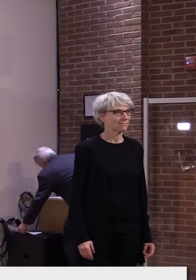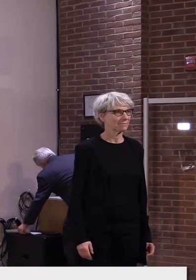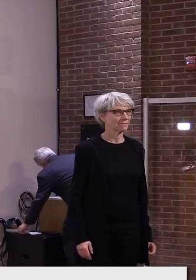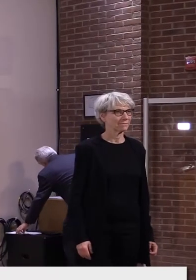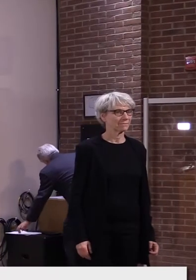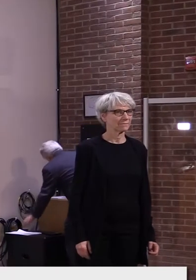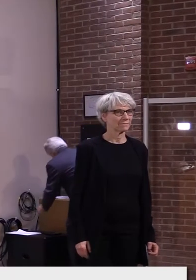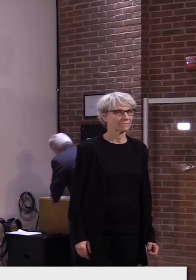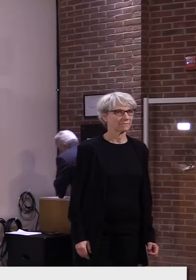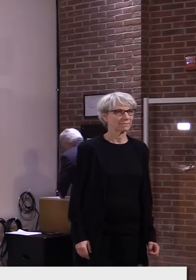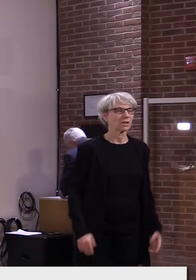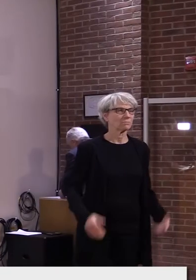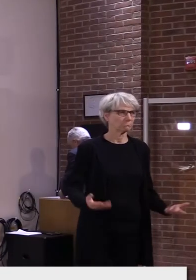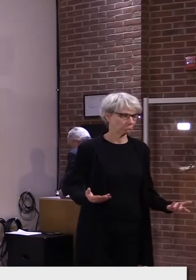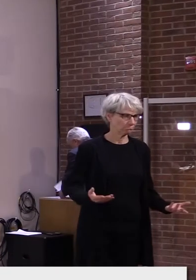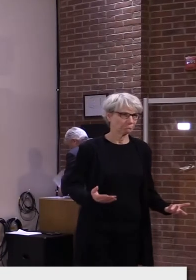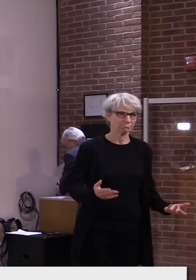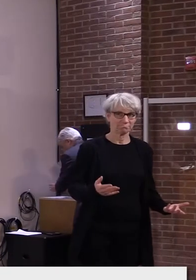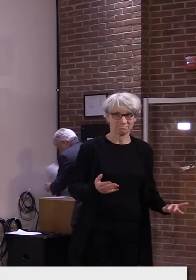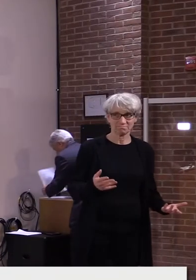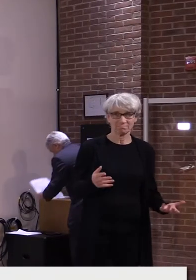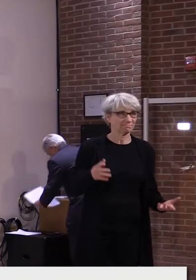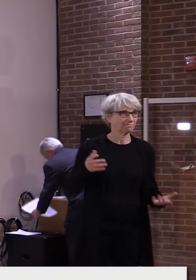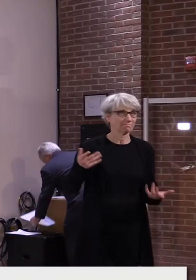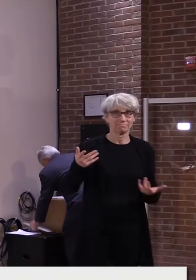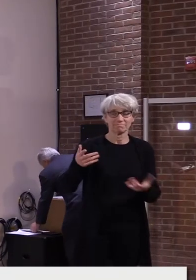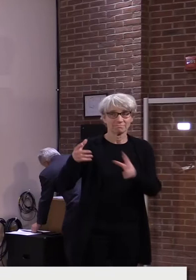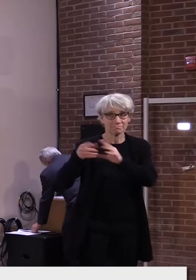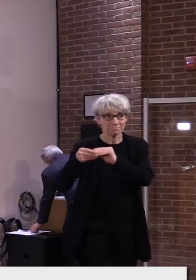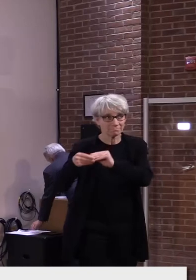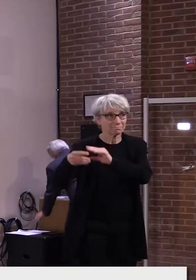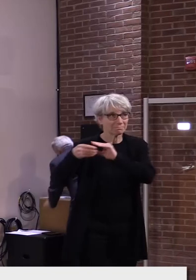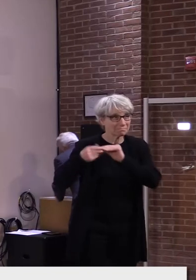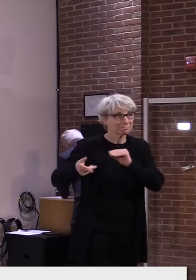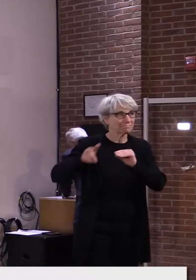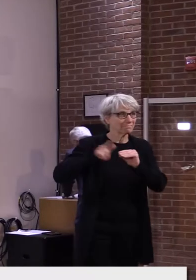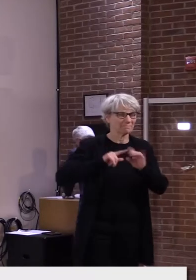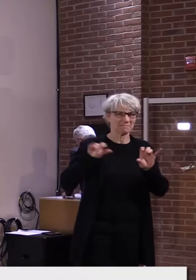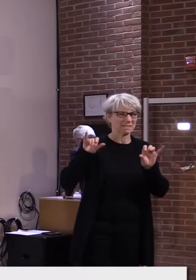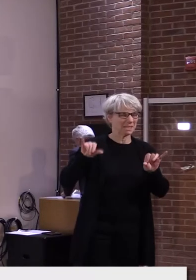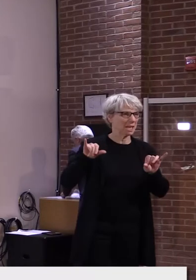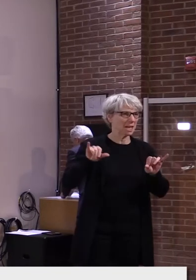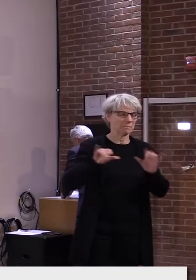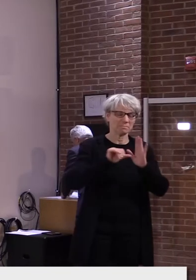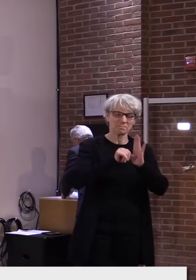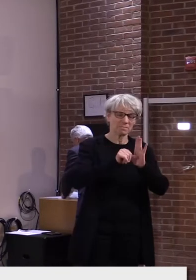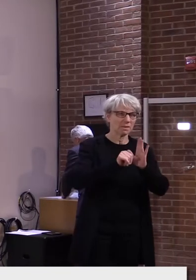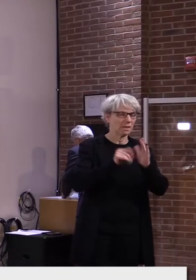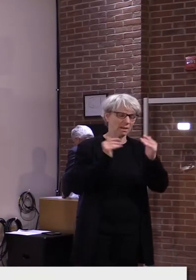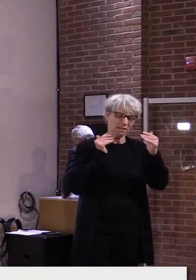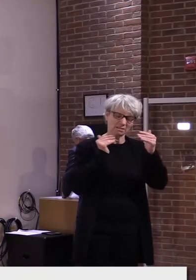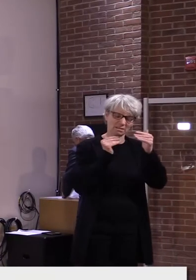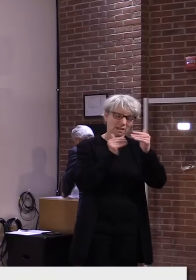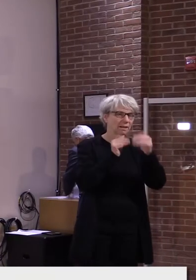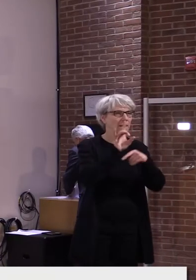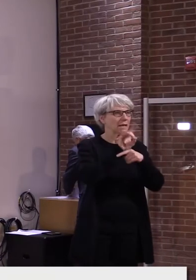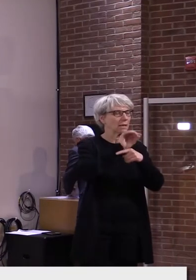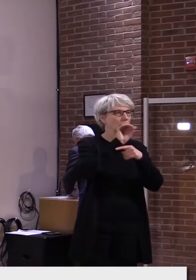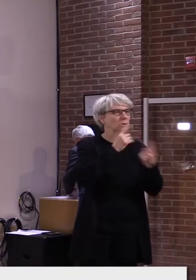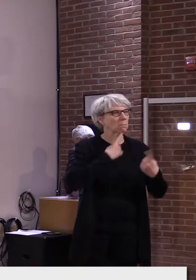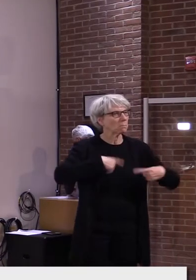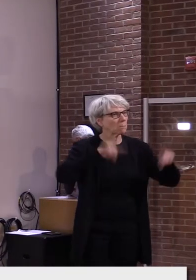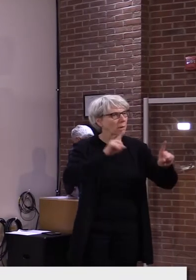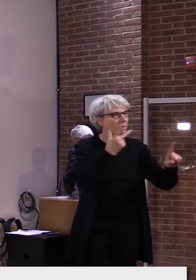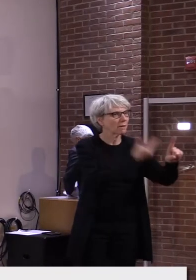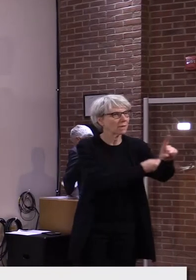As you've been hearing, we're closer than ever to reaching 80% of eligible Vermonters vaccinated and getting ready